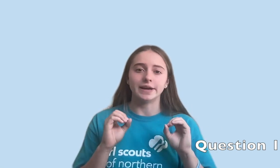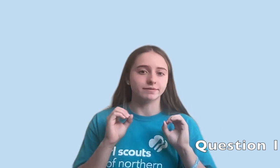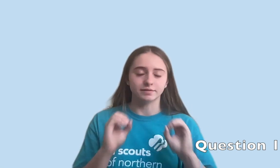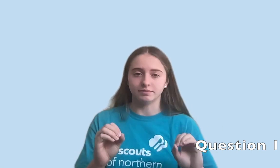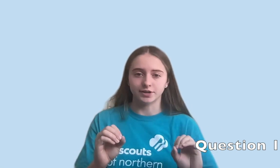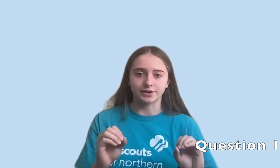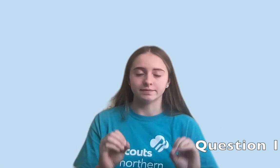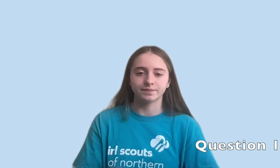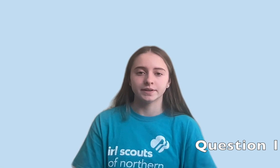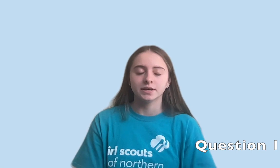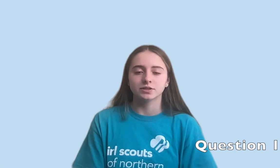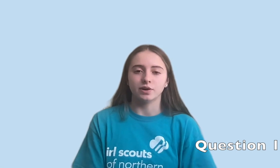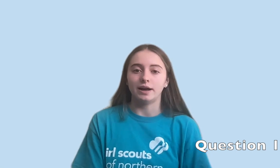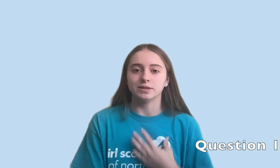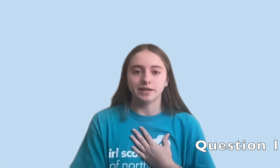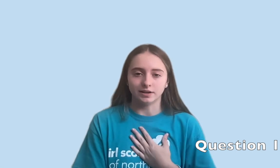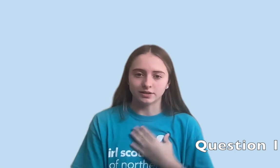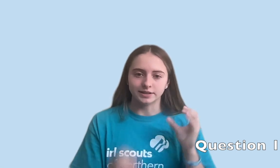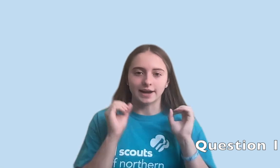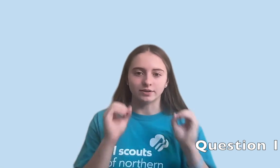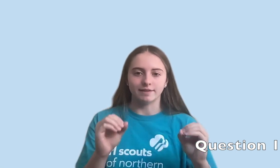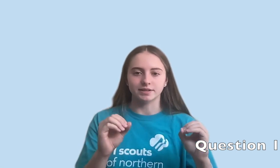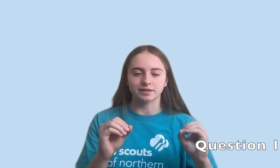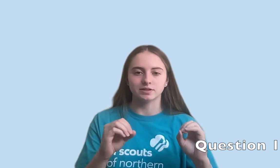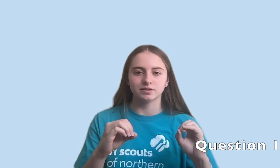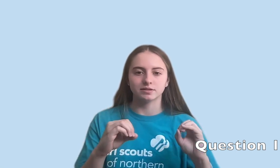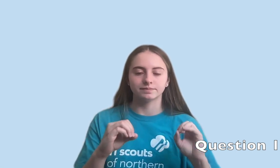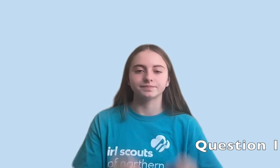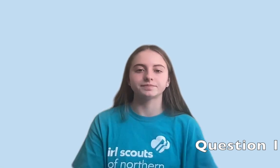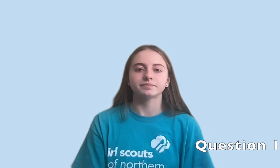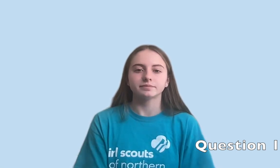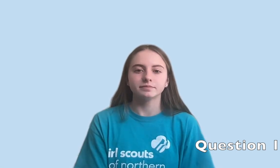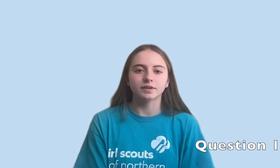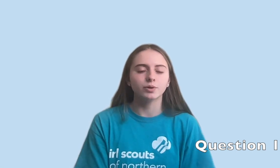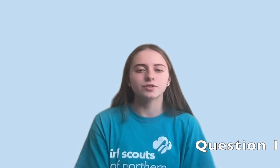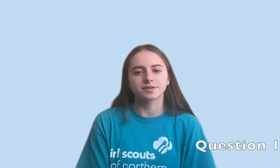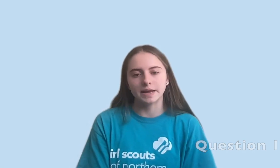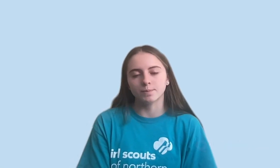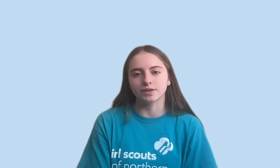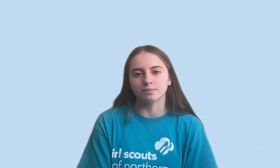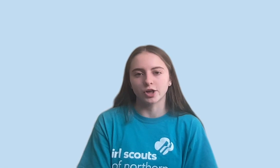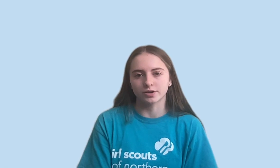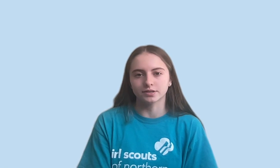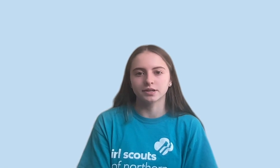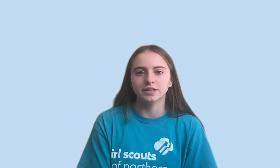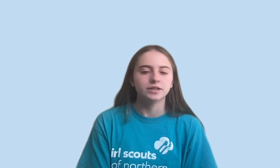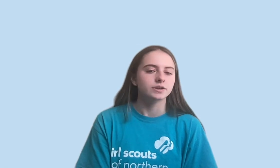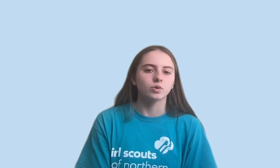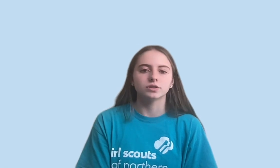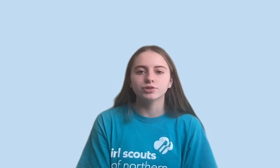have none. So I would say none because I don't have any sisters. You can do the same with brothers, or